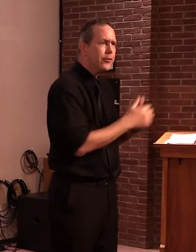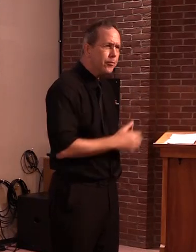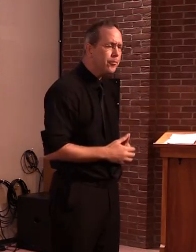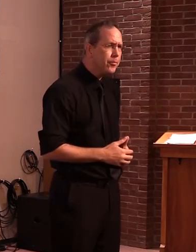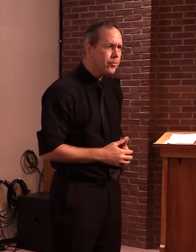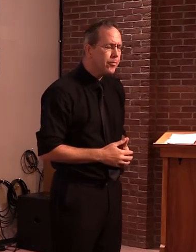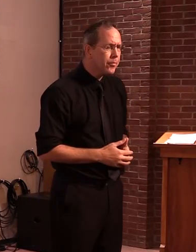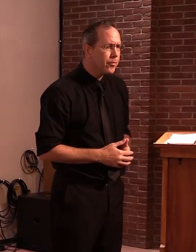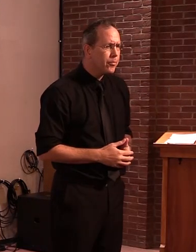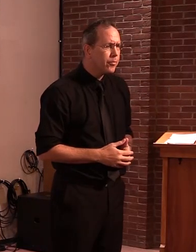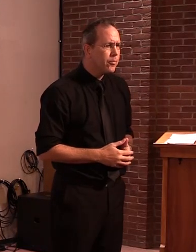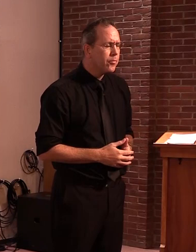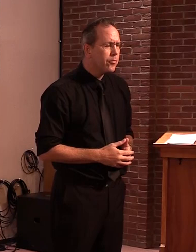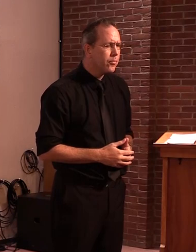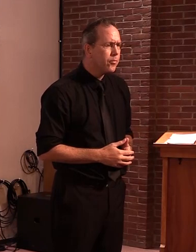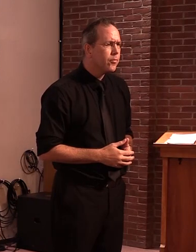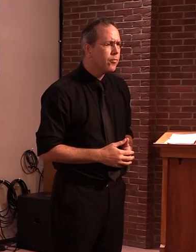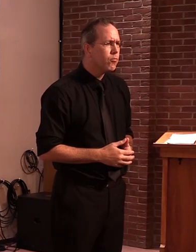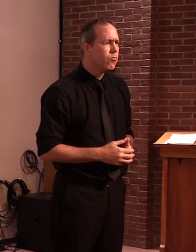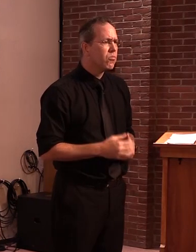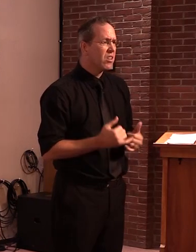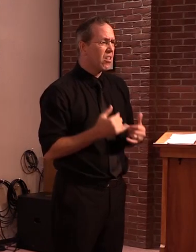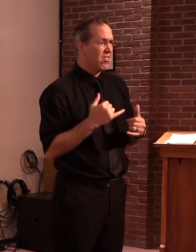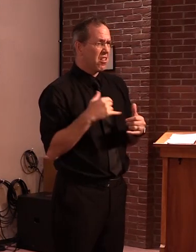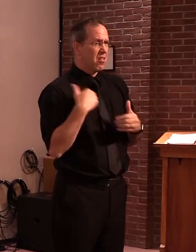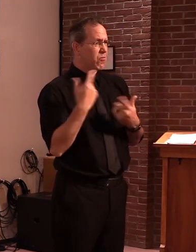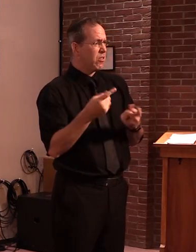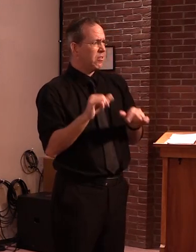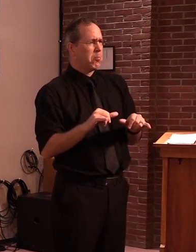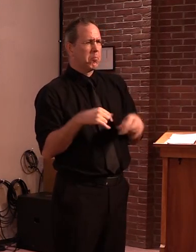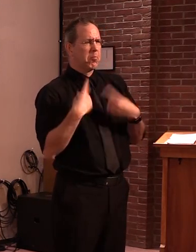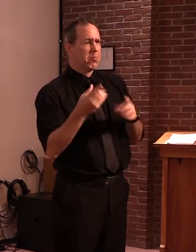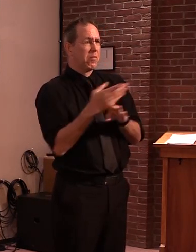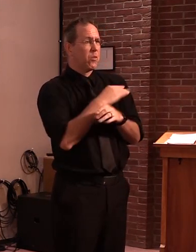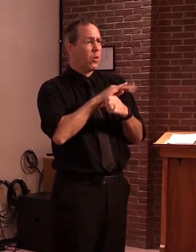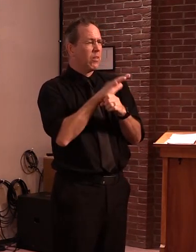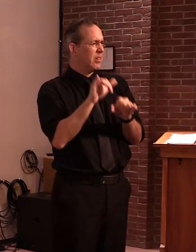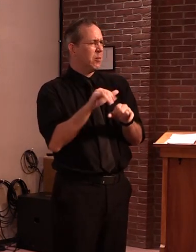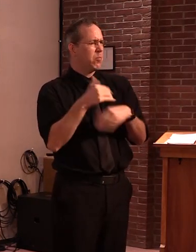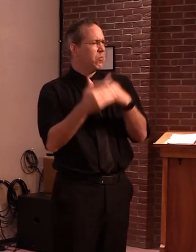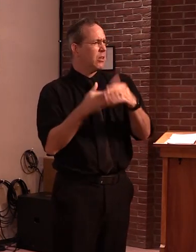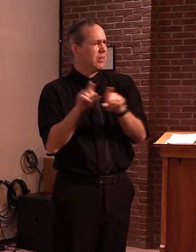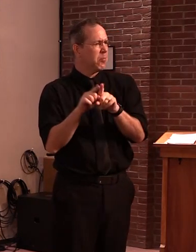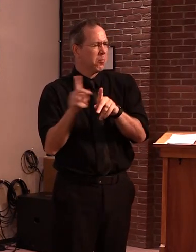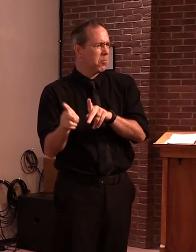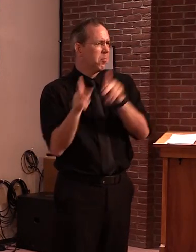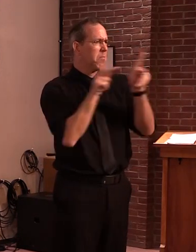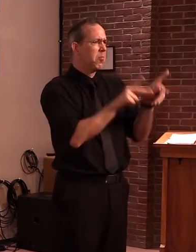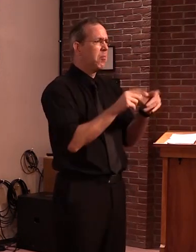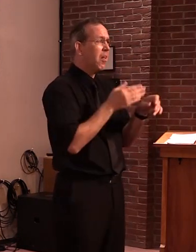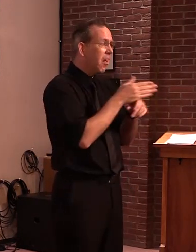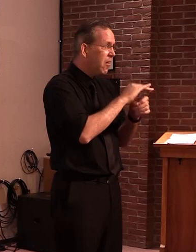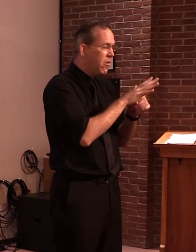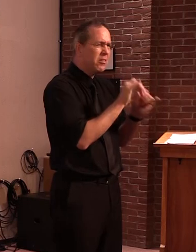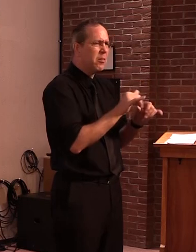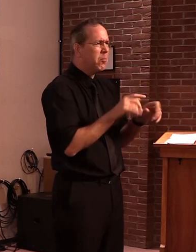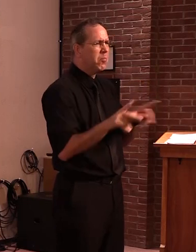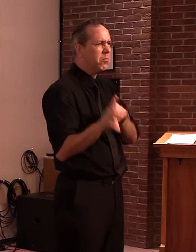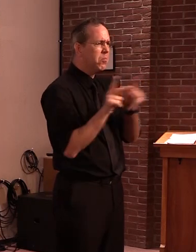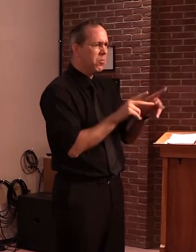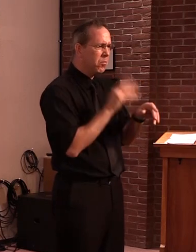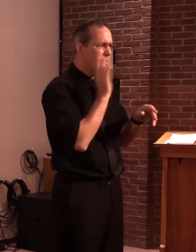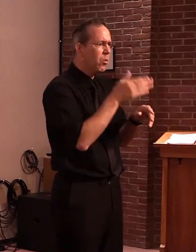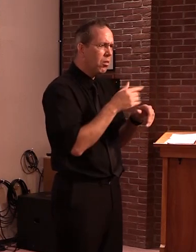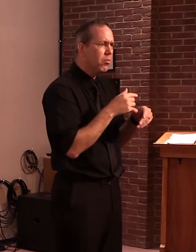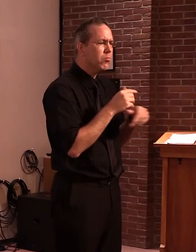had prior to the pandemic. We're starting to put them back into place, and the pandemic isn't over, and I keep the